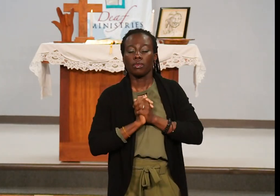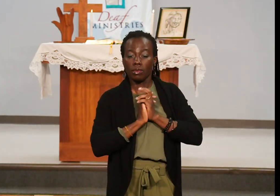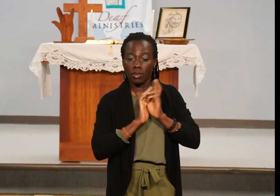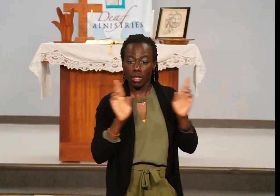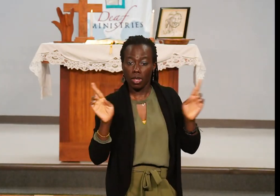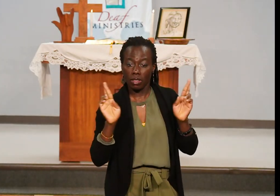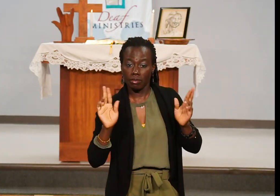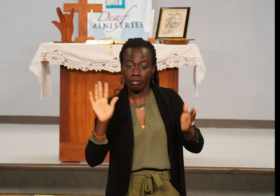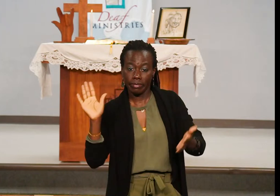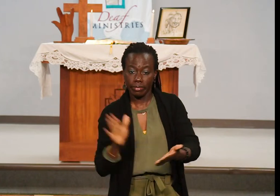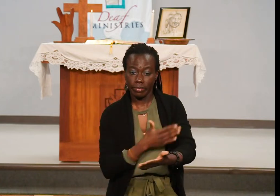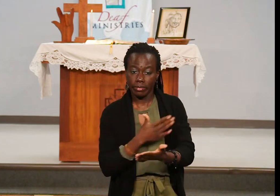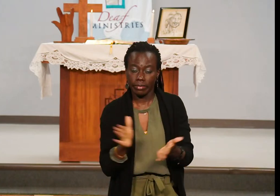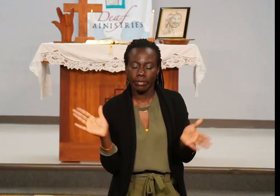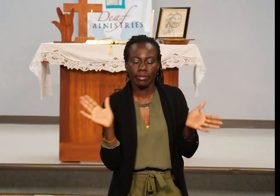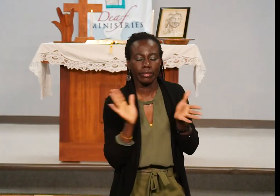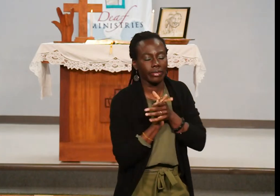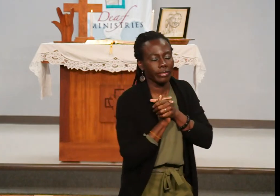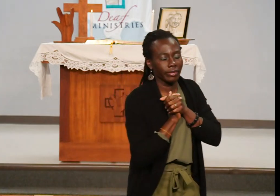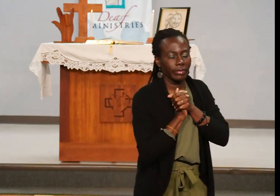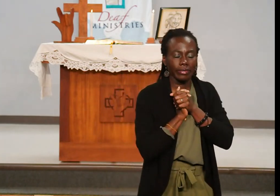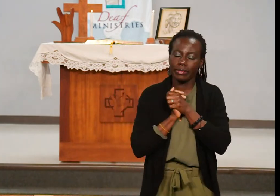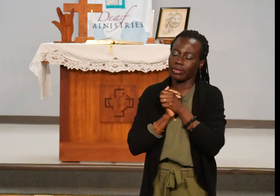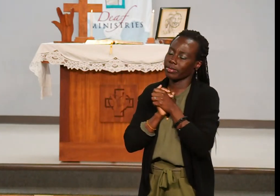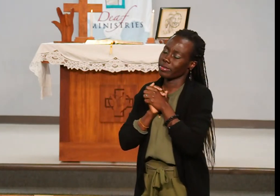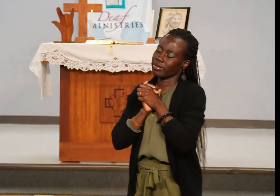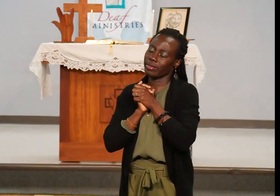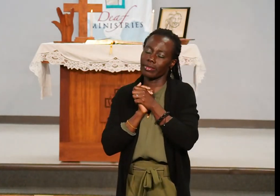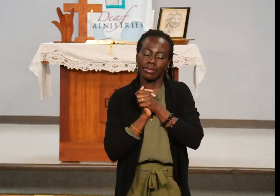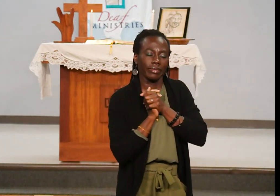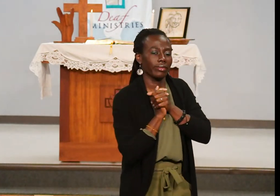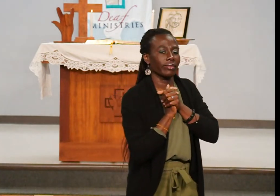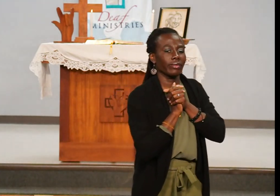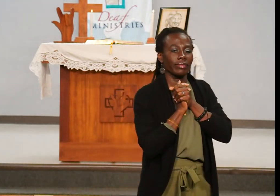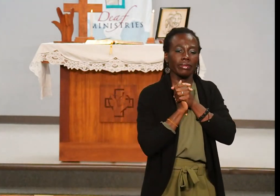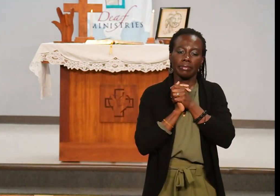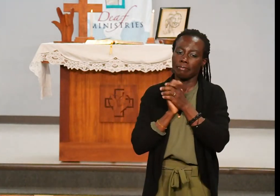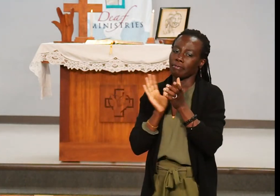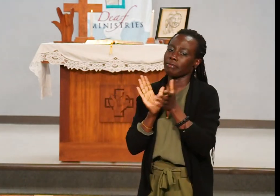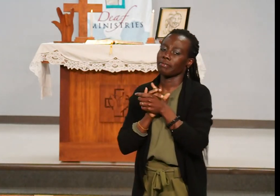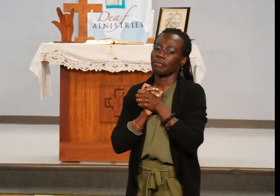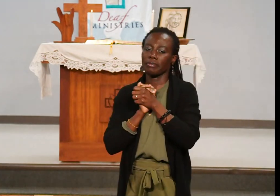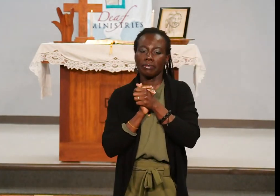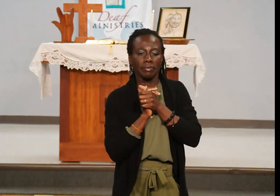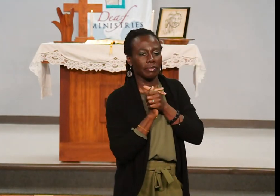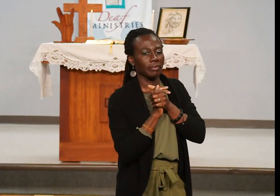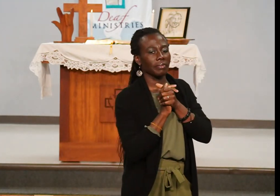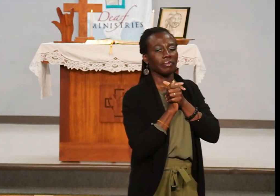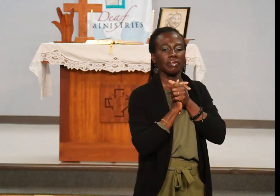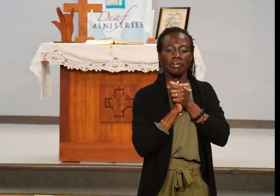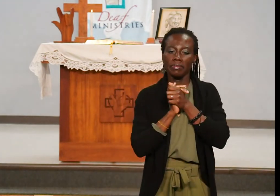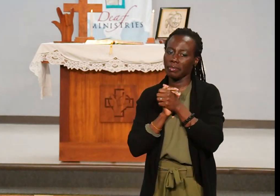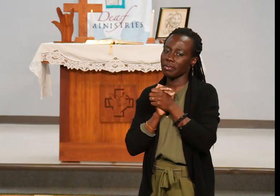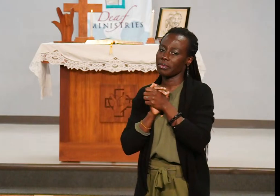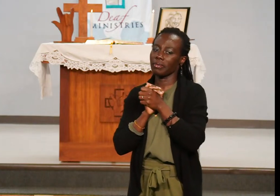And the song we will sing this morning is I Was There to Hear Your Cry.